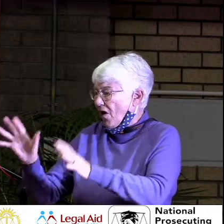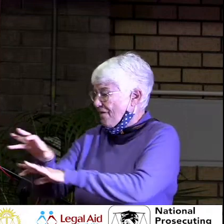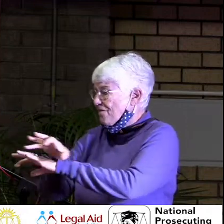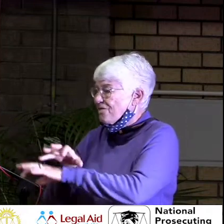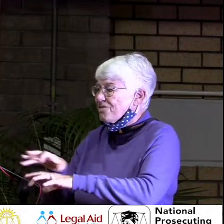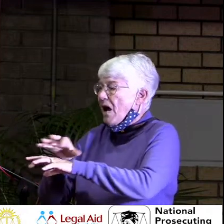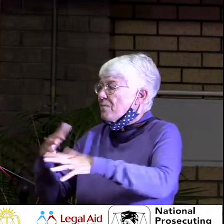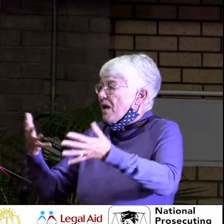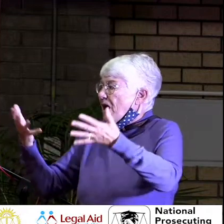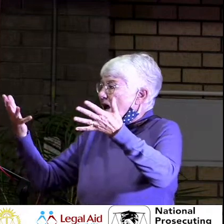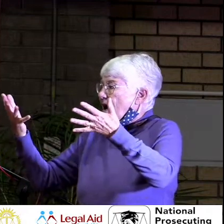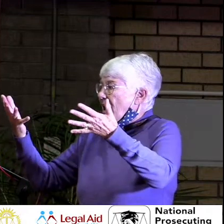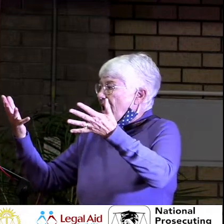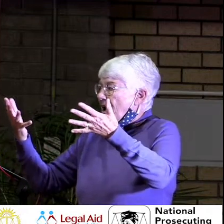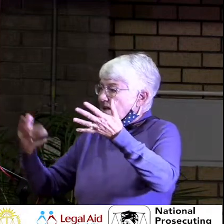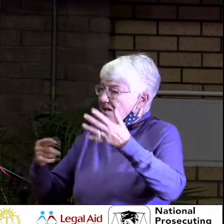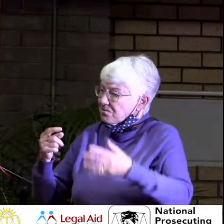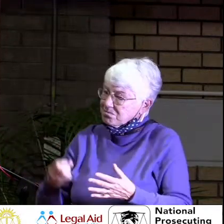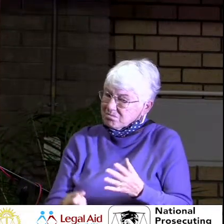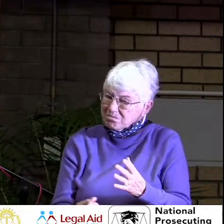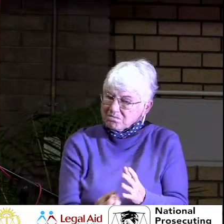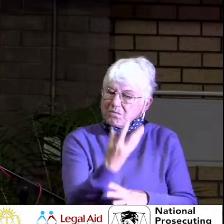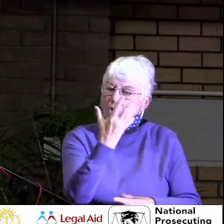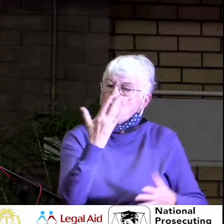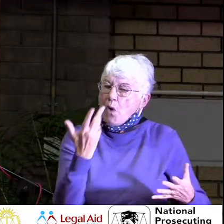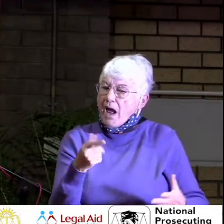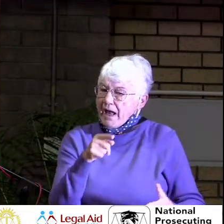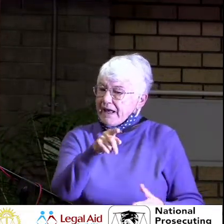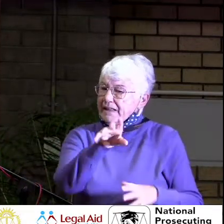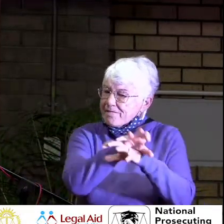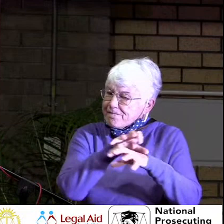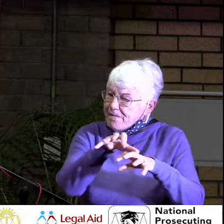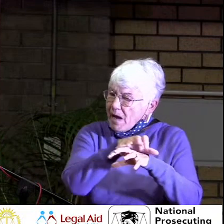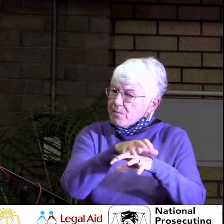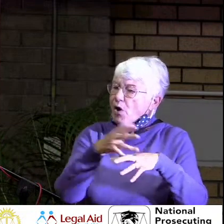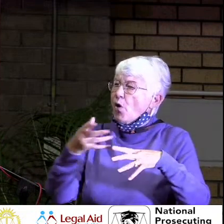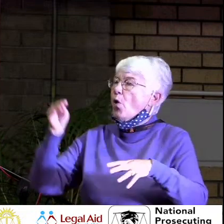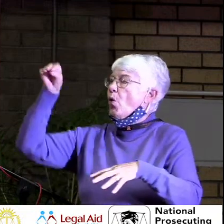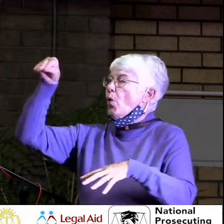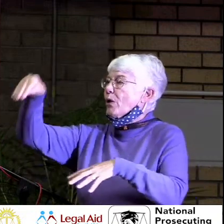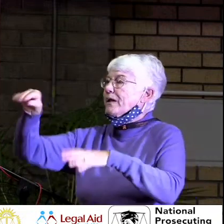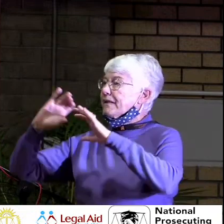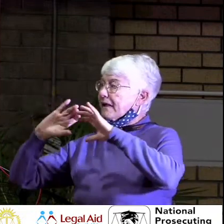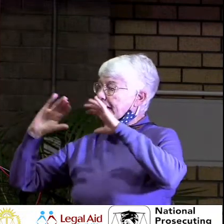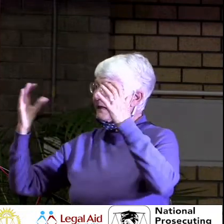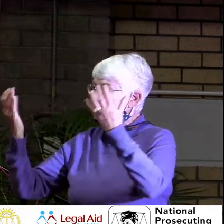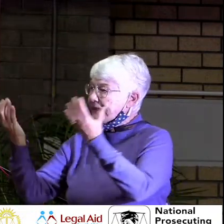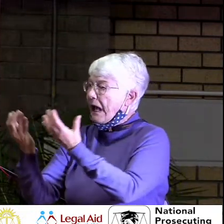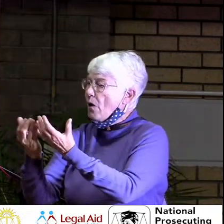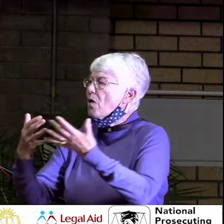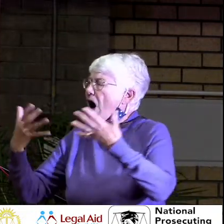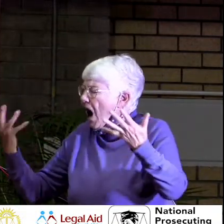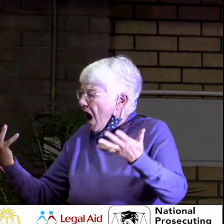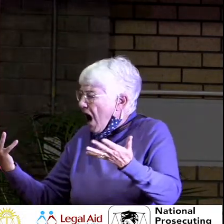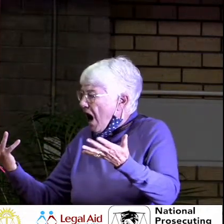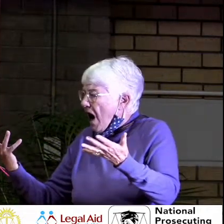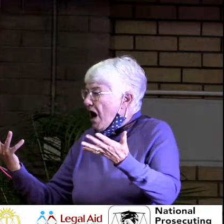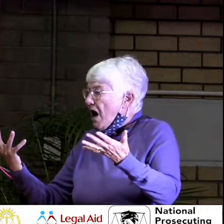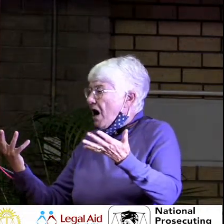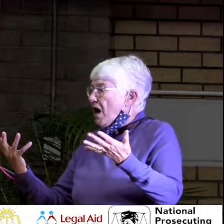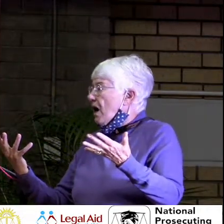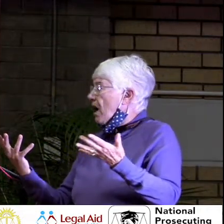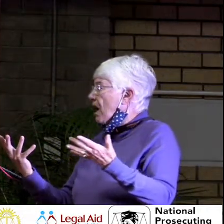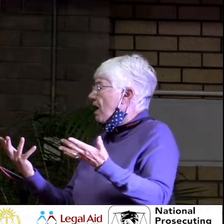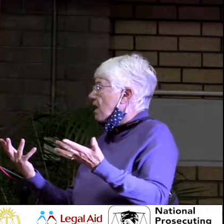that it starts in the family or in the community itself. So we must wake up ourselves and do the soul searching